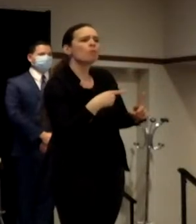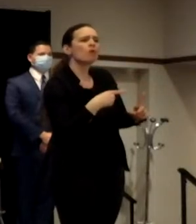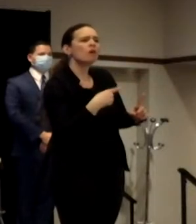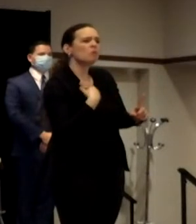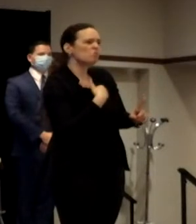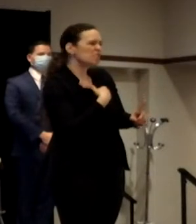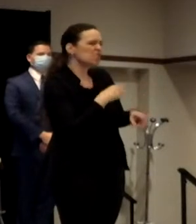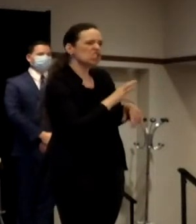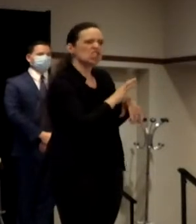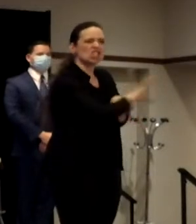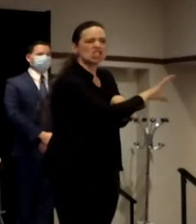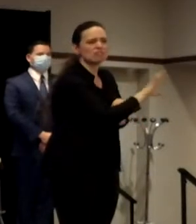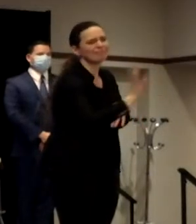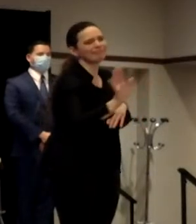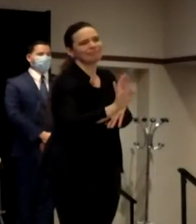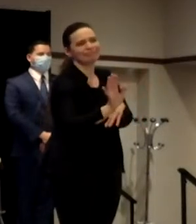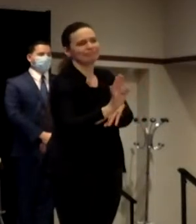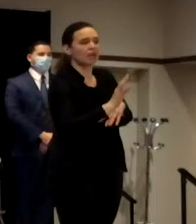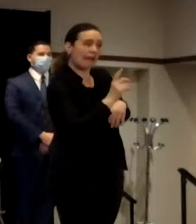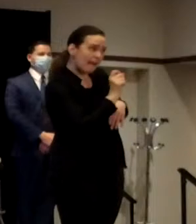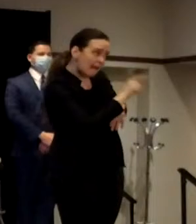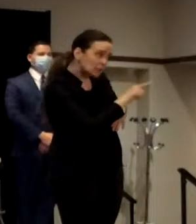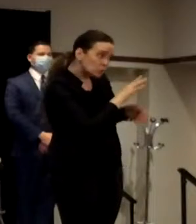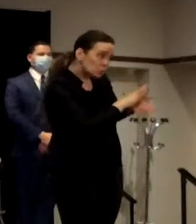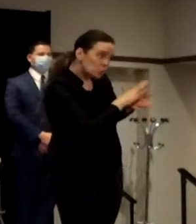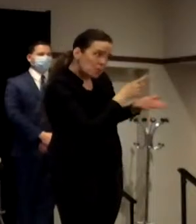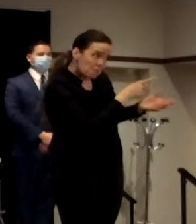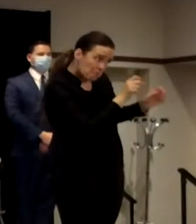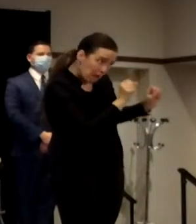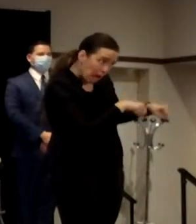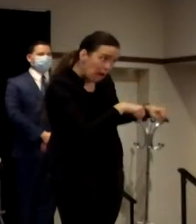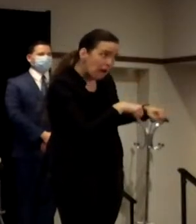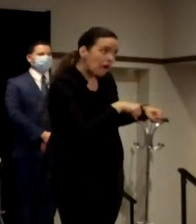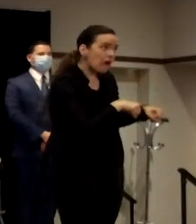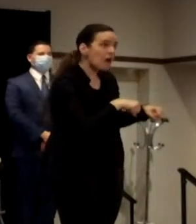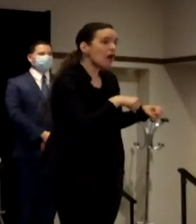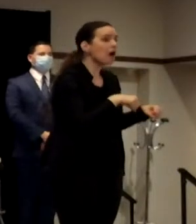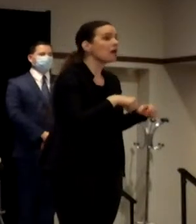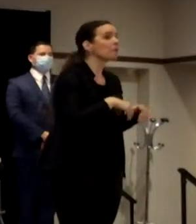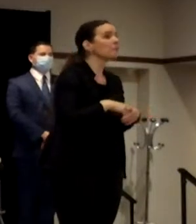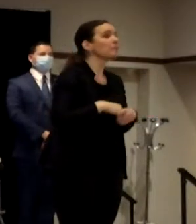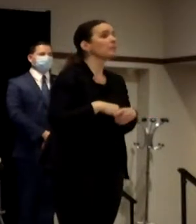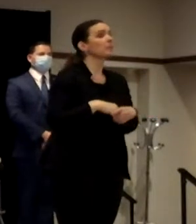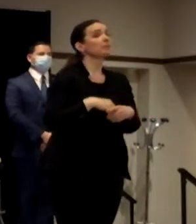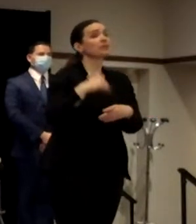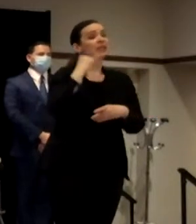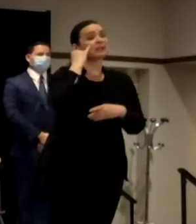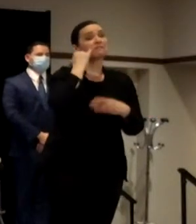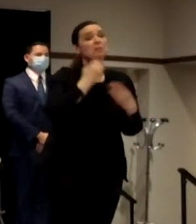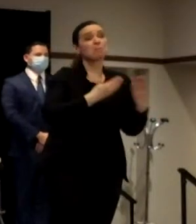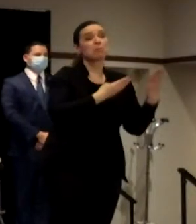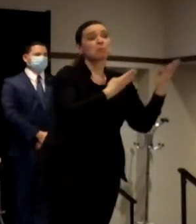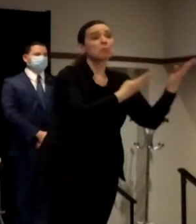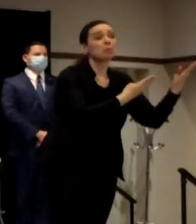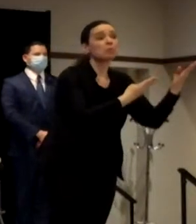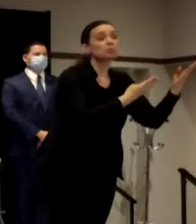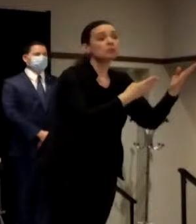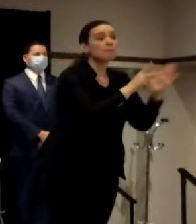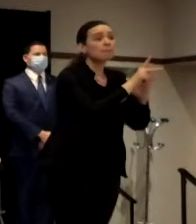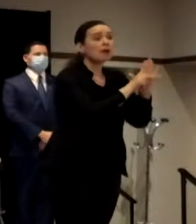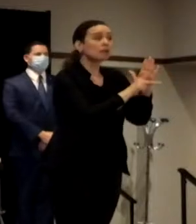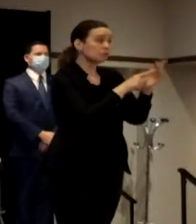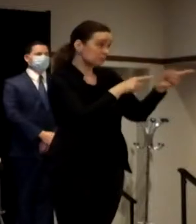to accept any policy when they feel like they can implement in a good way, so they